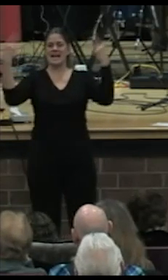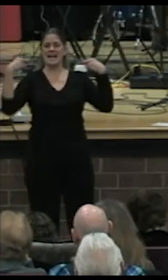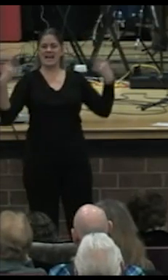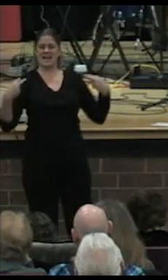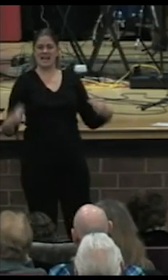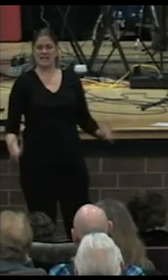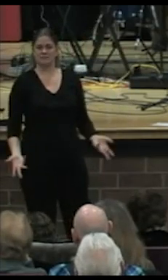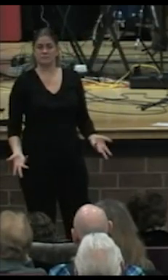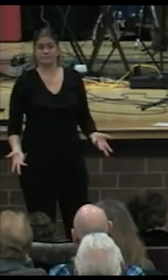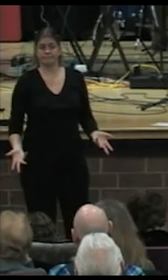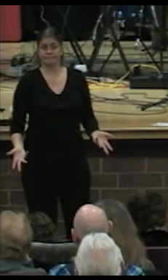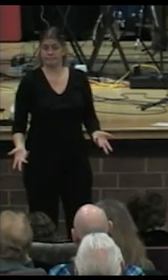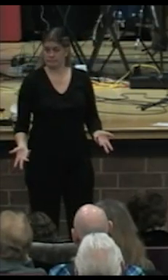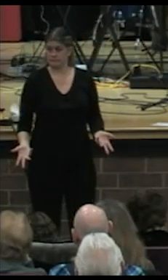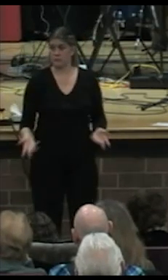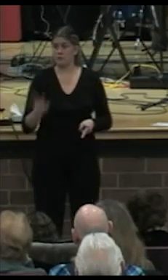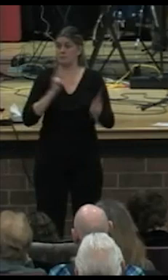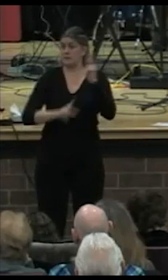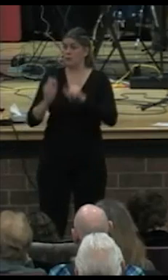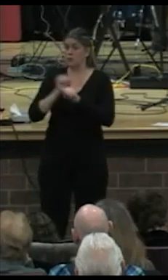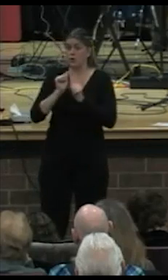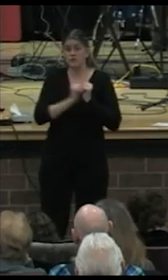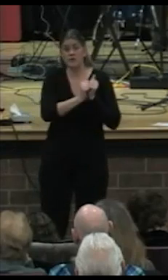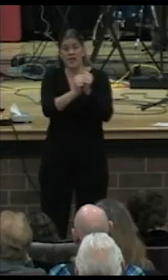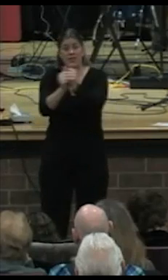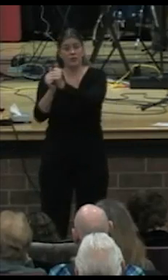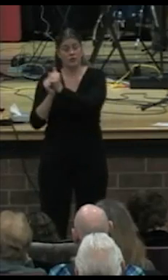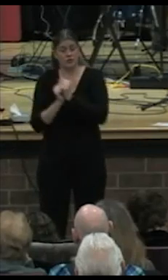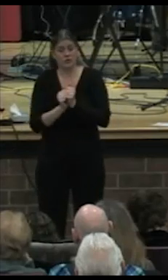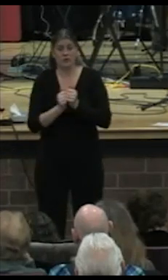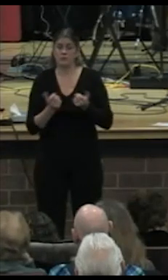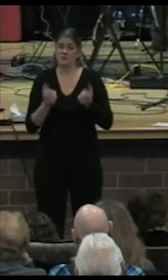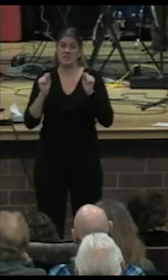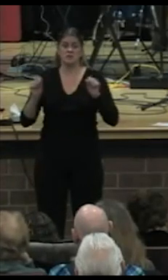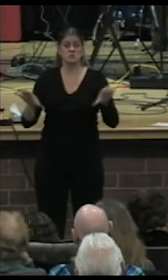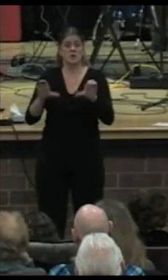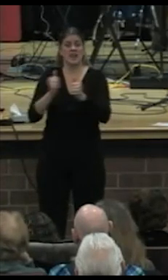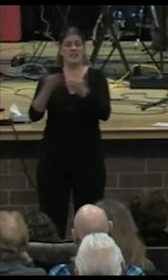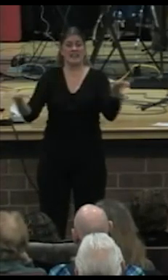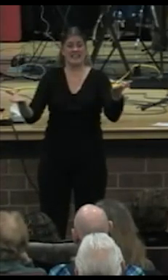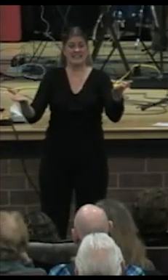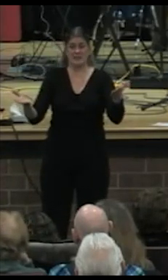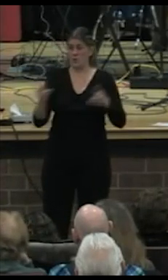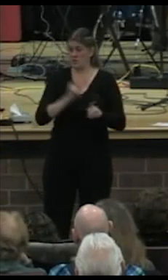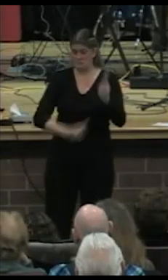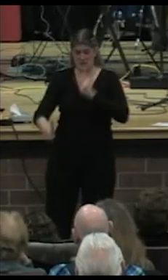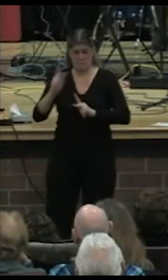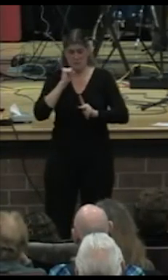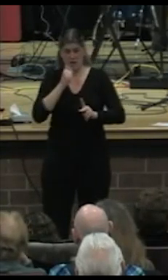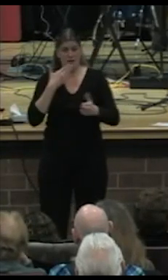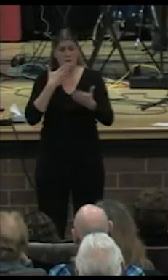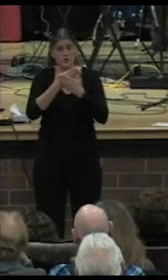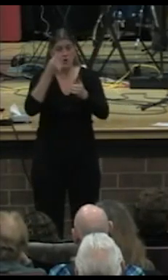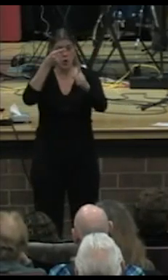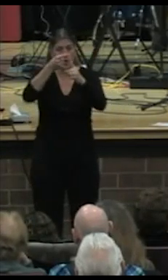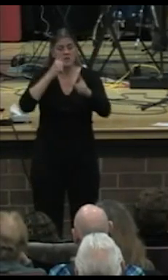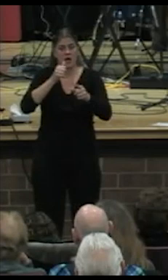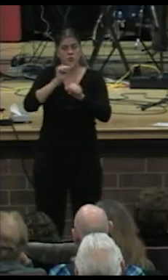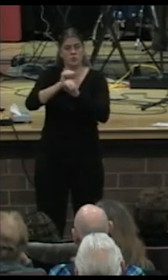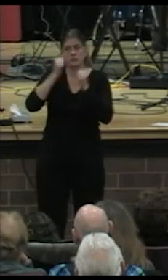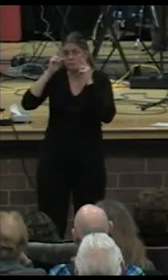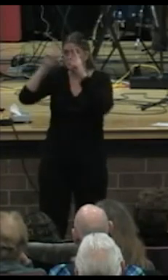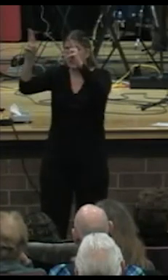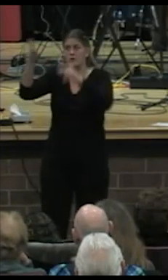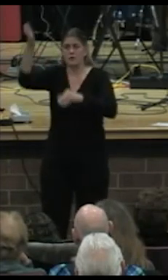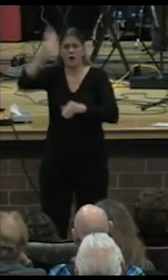It's the truth. Even ungodly heathen, if they unite, they're